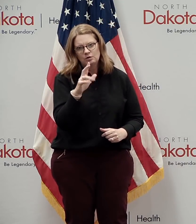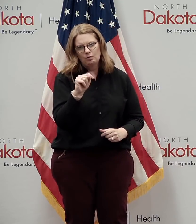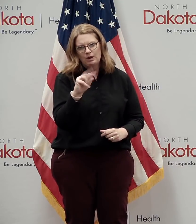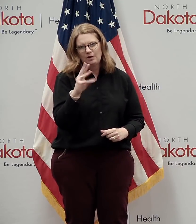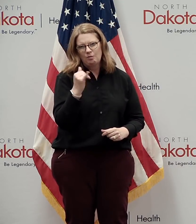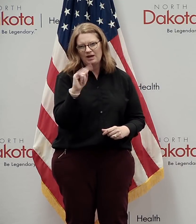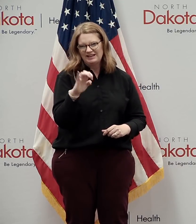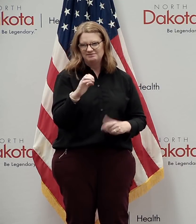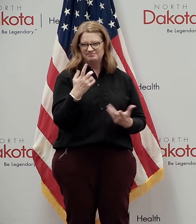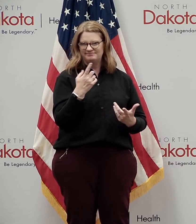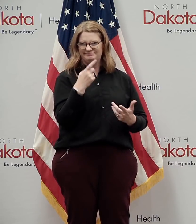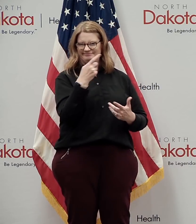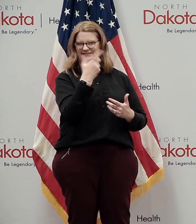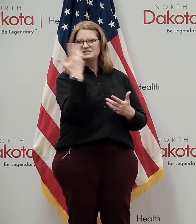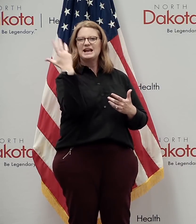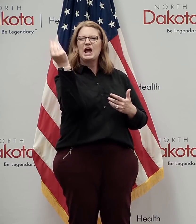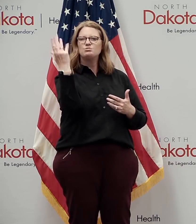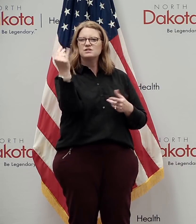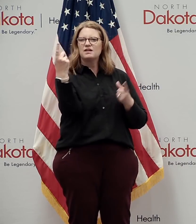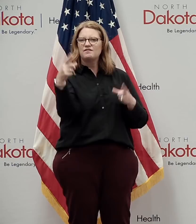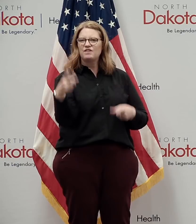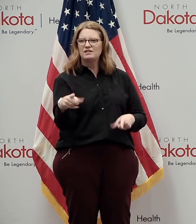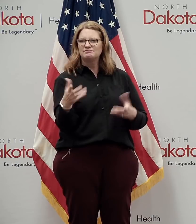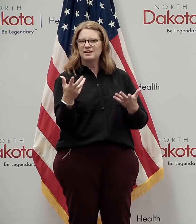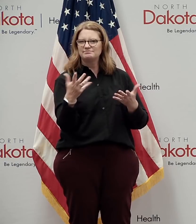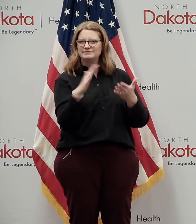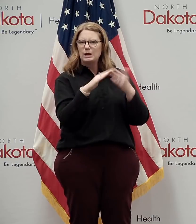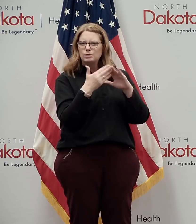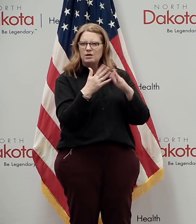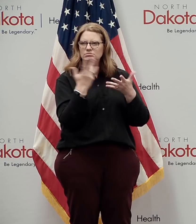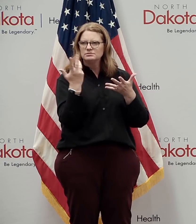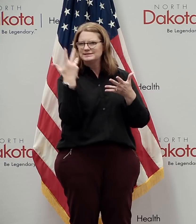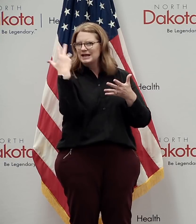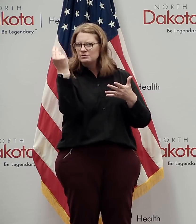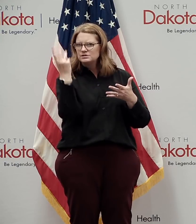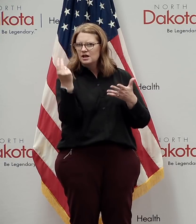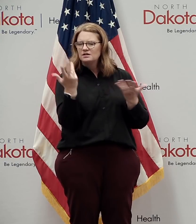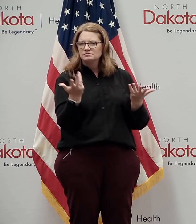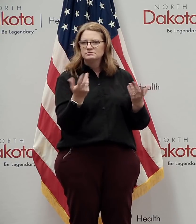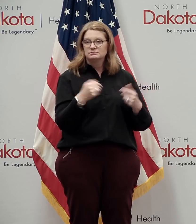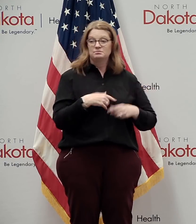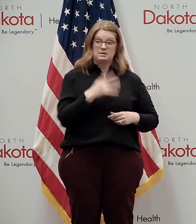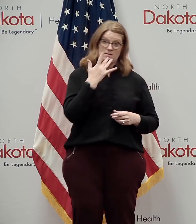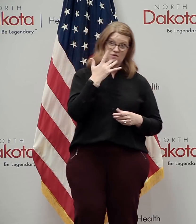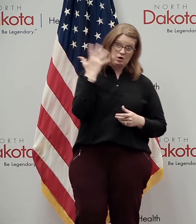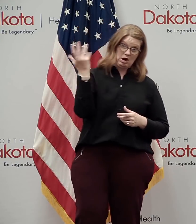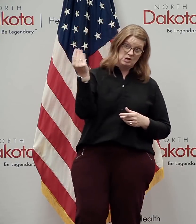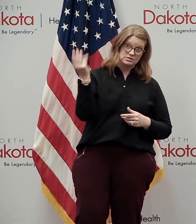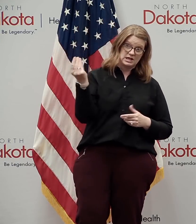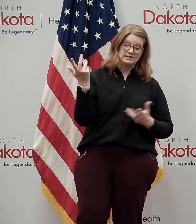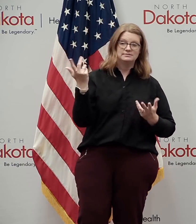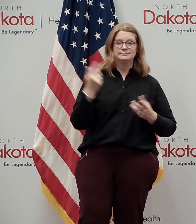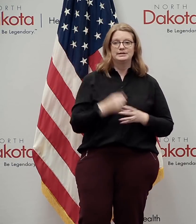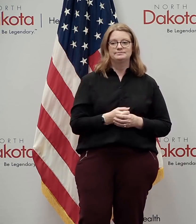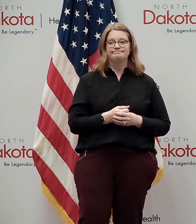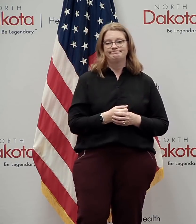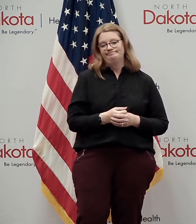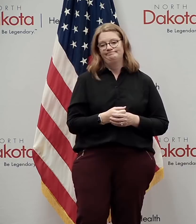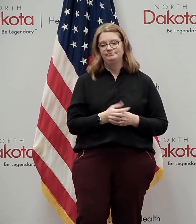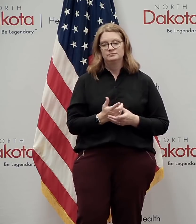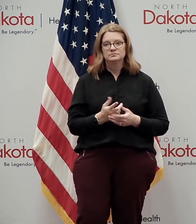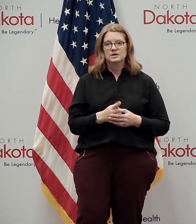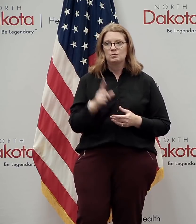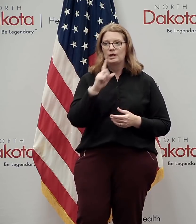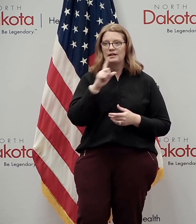outdoor event downtown on a street event. And again, we always prefer outdoor versus indoor. Apparently, again, the studies would show